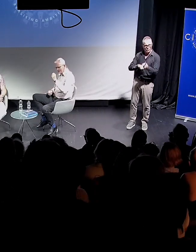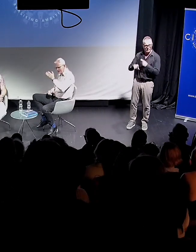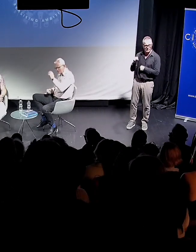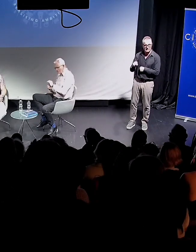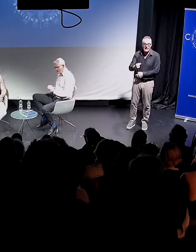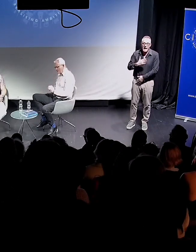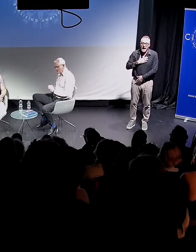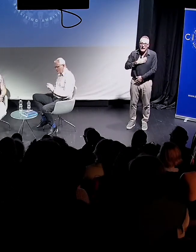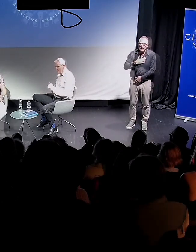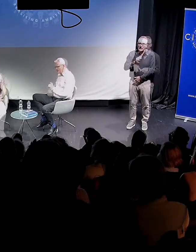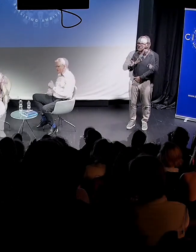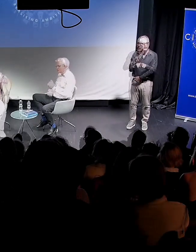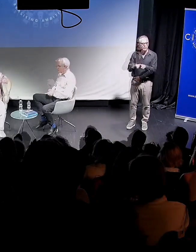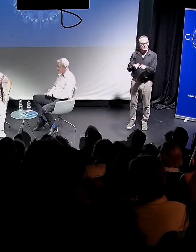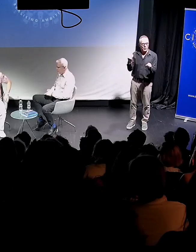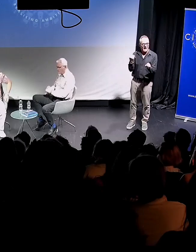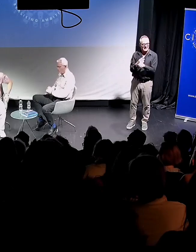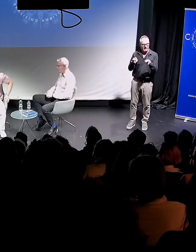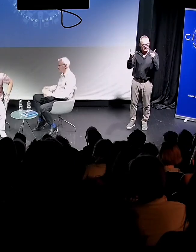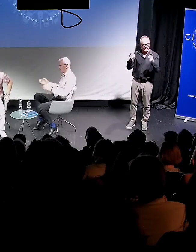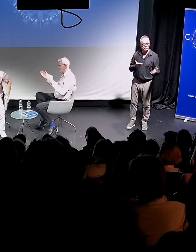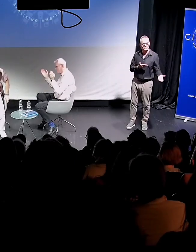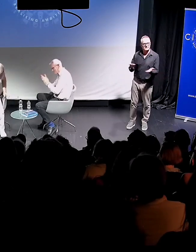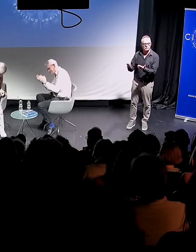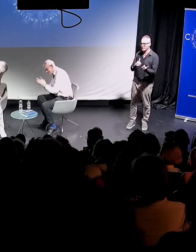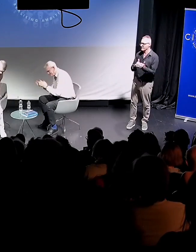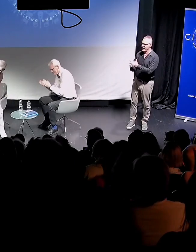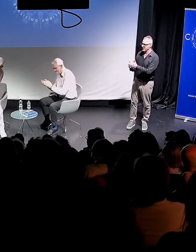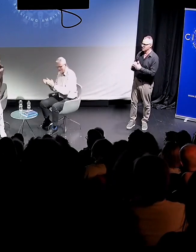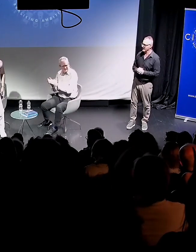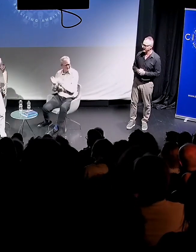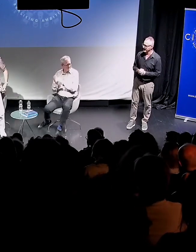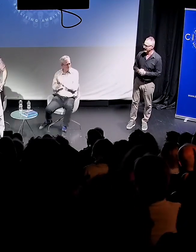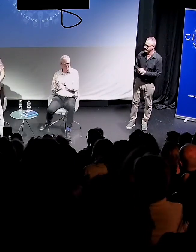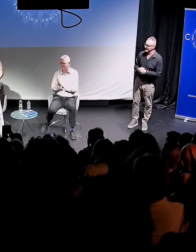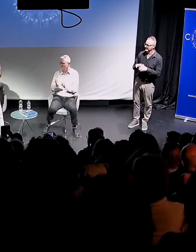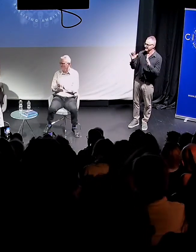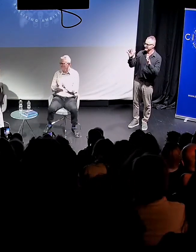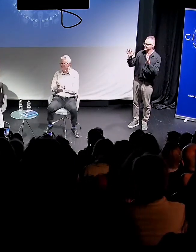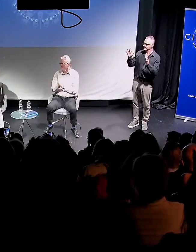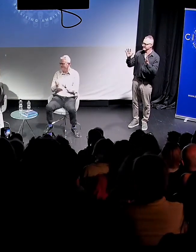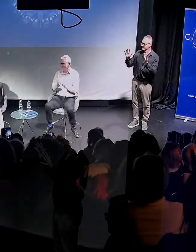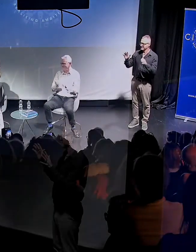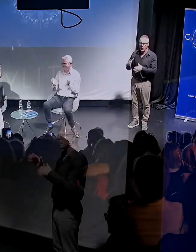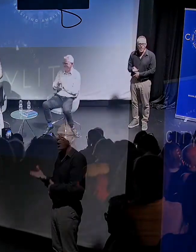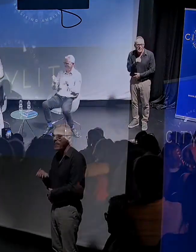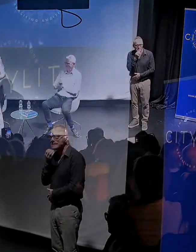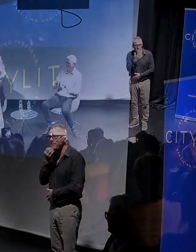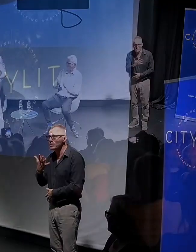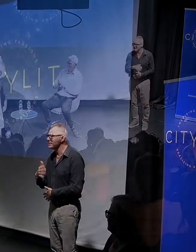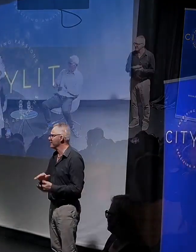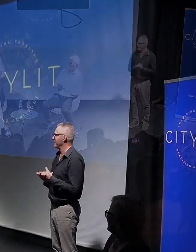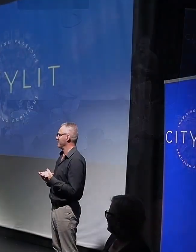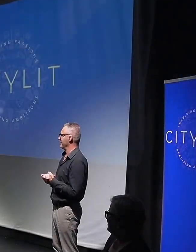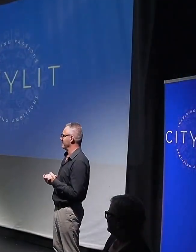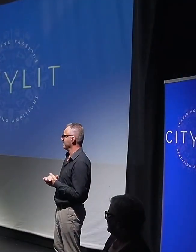And I'd like to ask Christine Kinnear to present you with your fellowship. Thank you, thank you, thank you. Oh my God, it's beautiful. Thank you